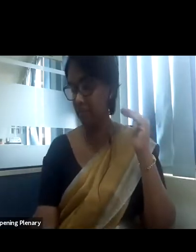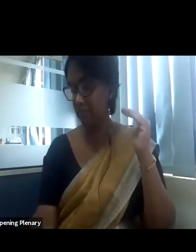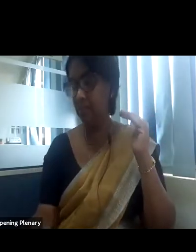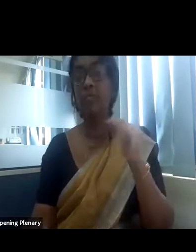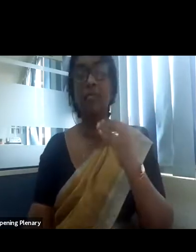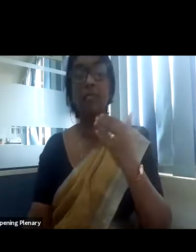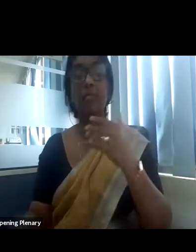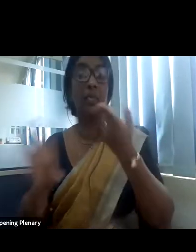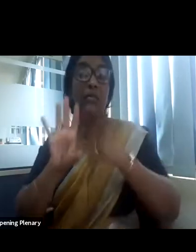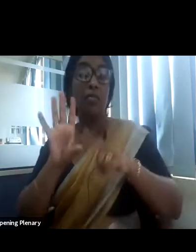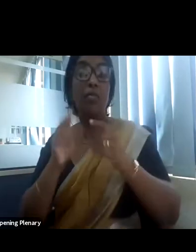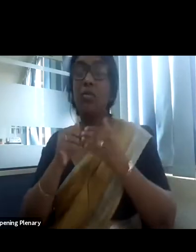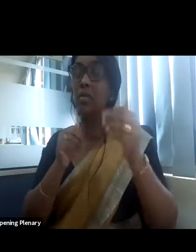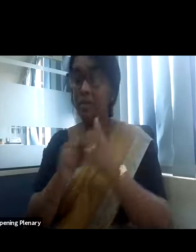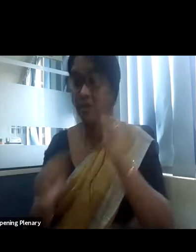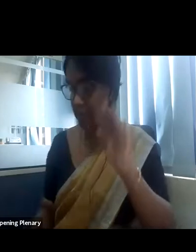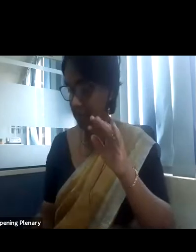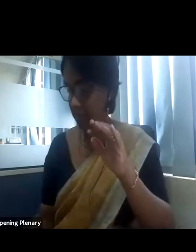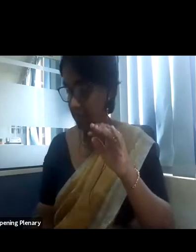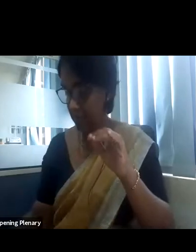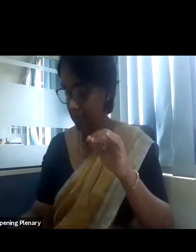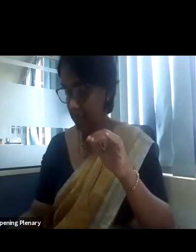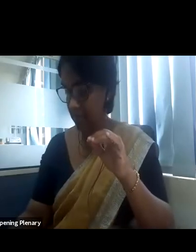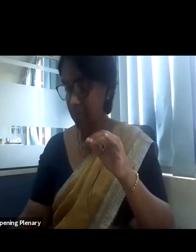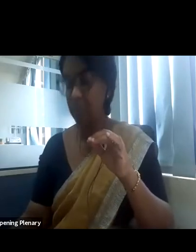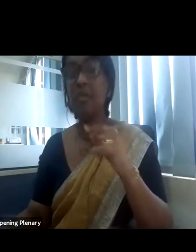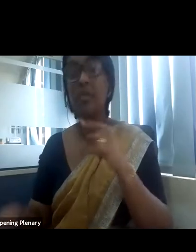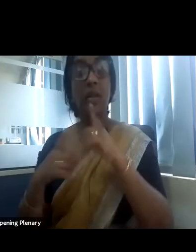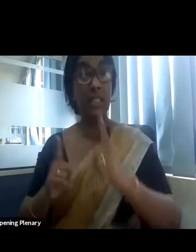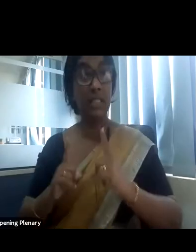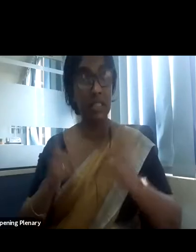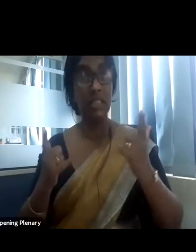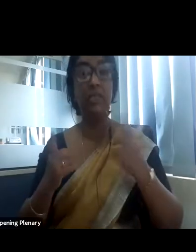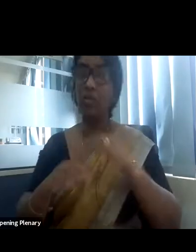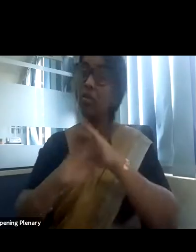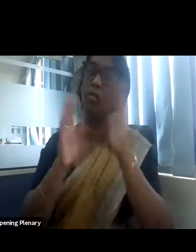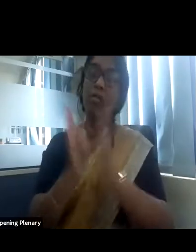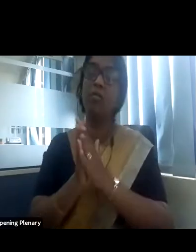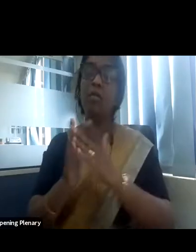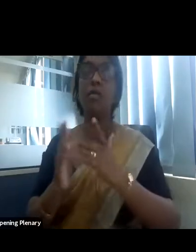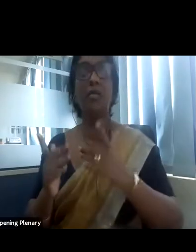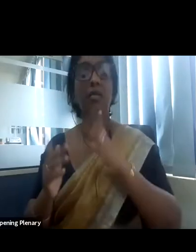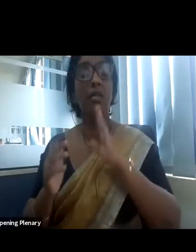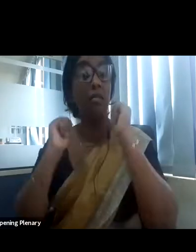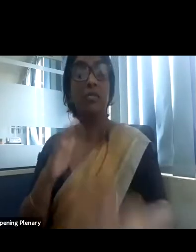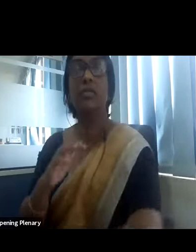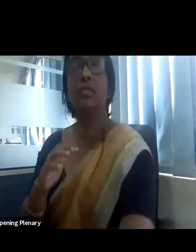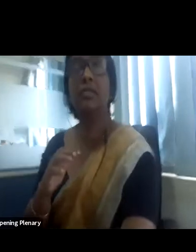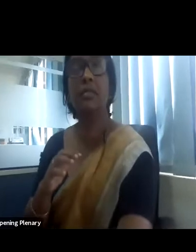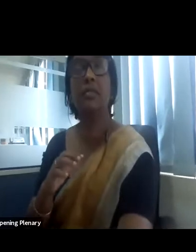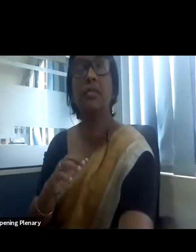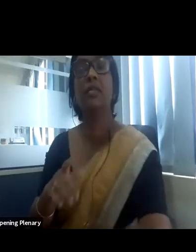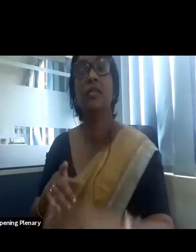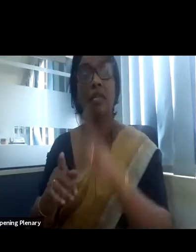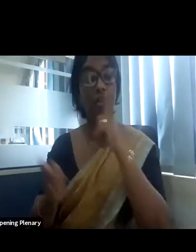also about our survival, because in a very genuine sense, whether you look at the markets and what consumers demand, or whether